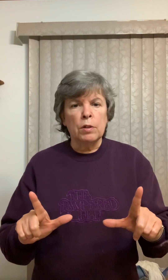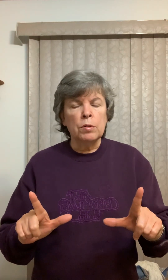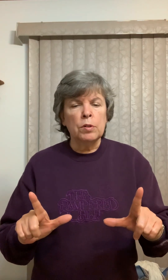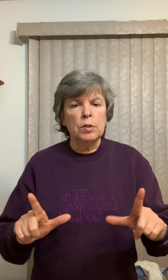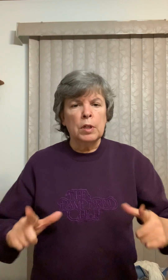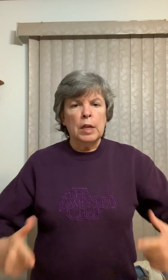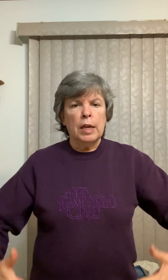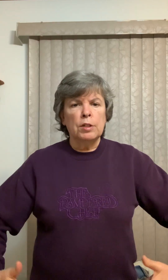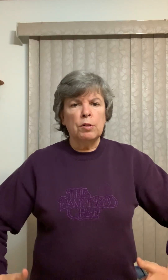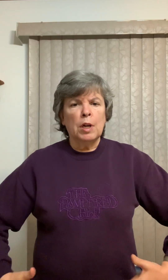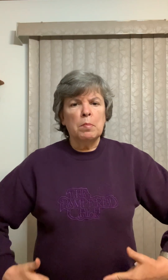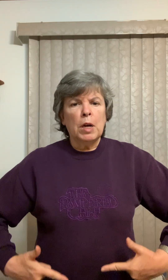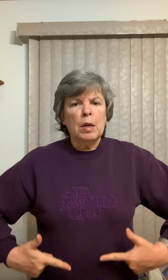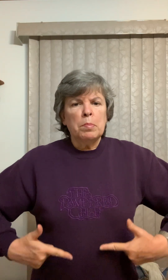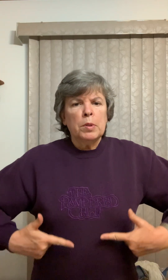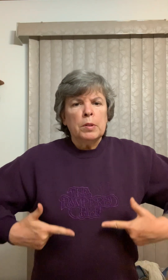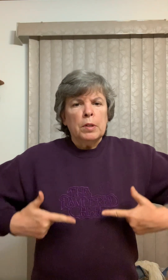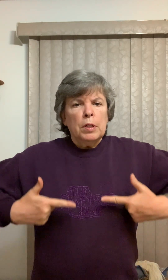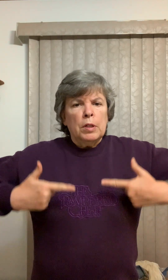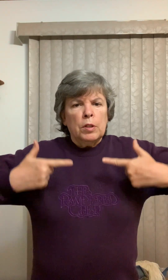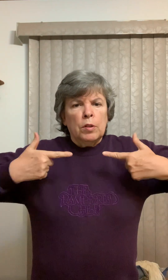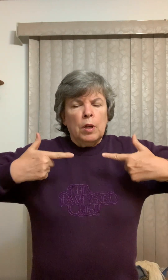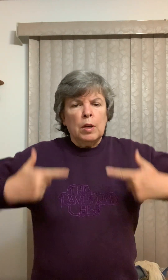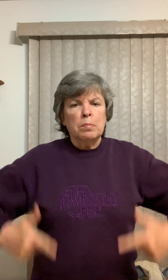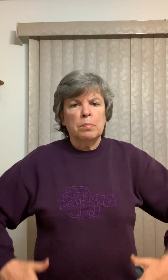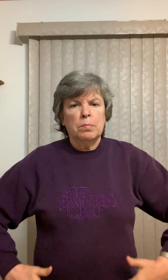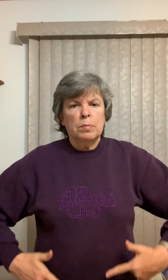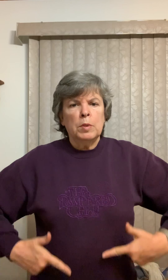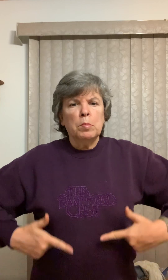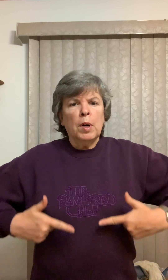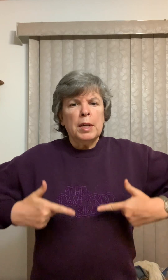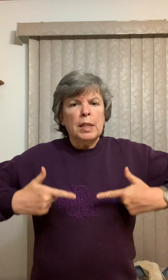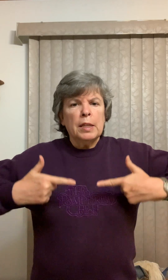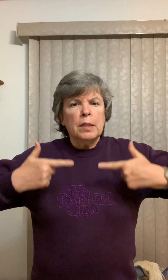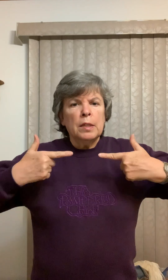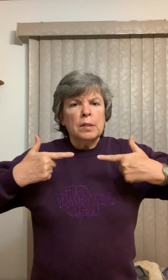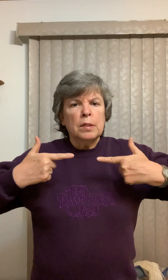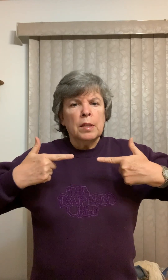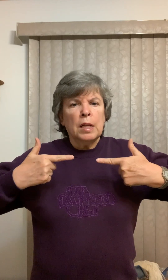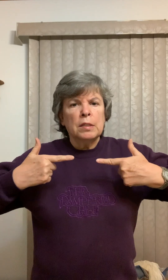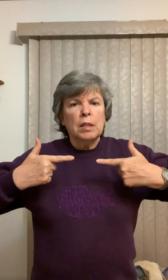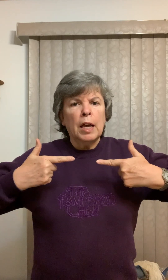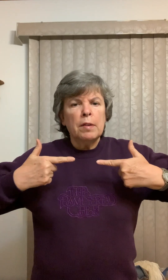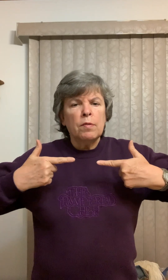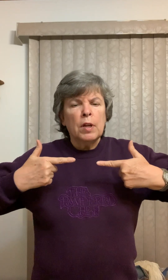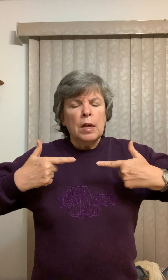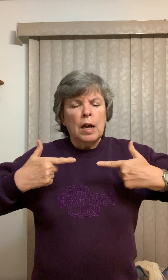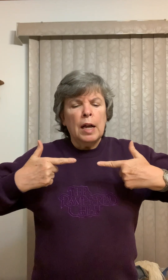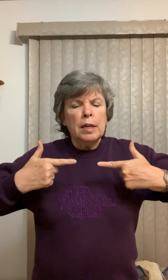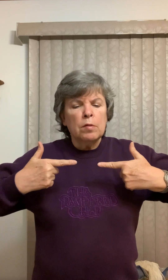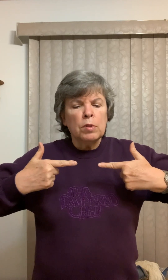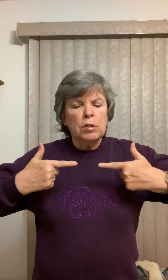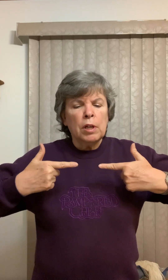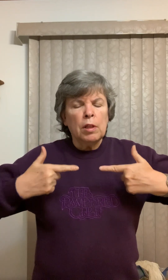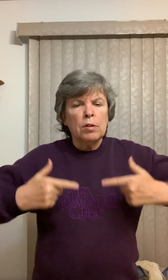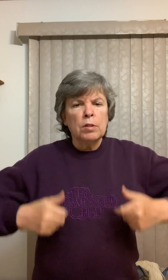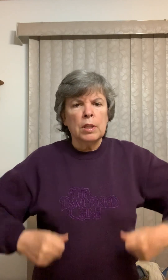L's and you come up your body like this, that's life. I had originally learned